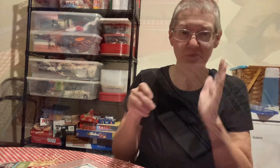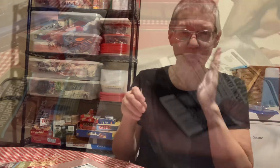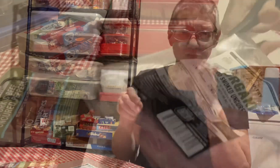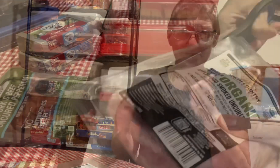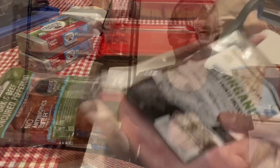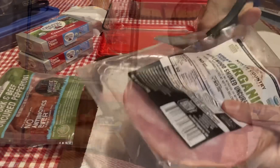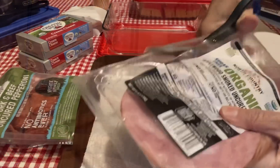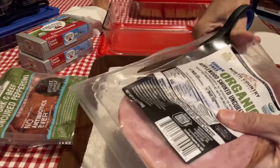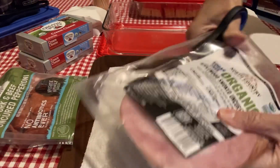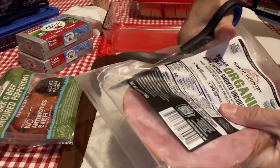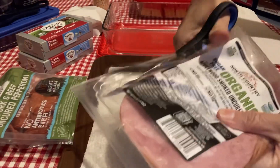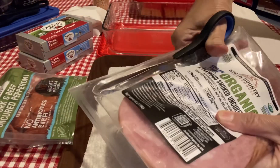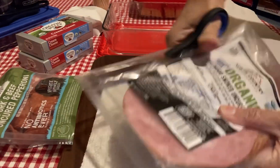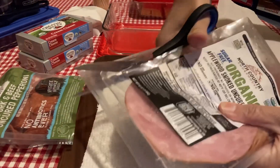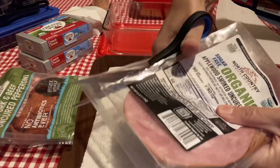Tomorrow I'll put in the toothpicks.